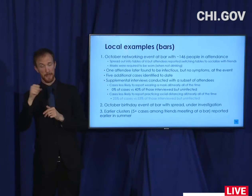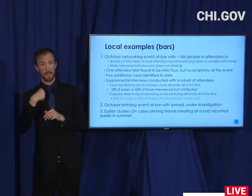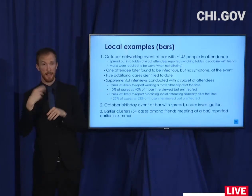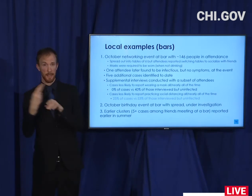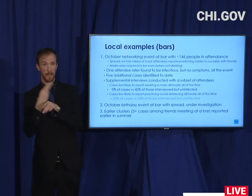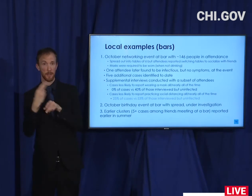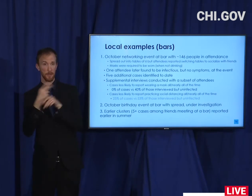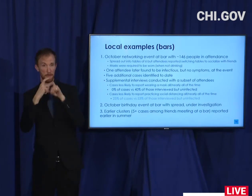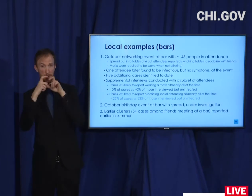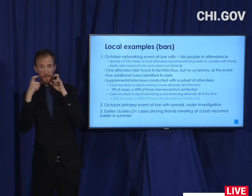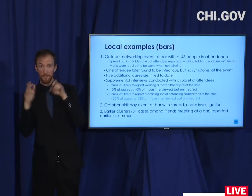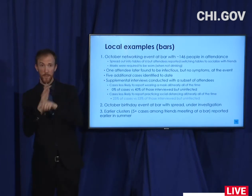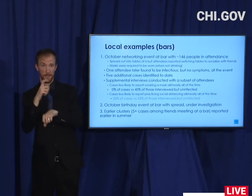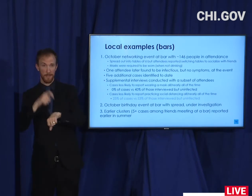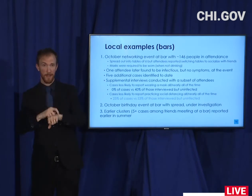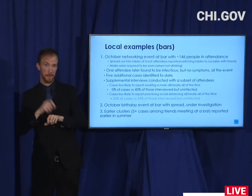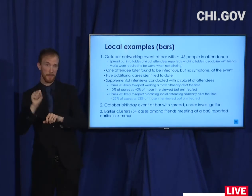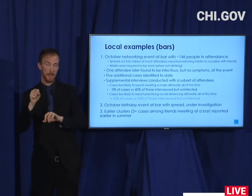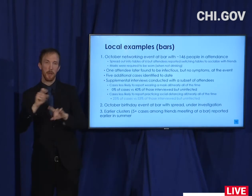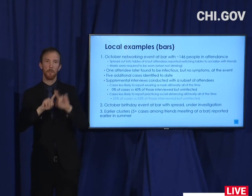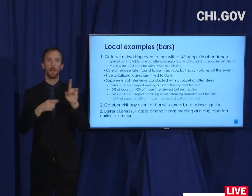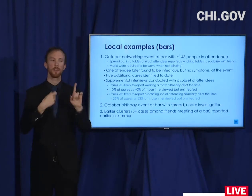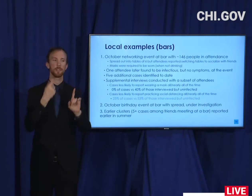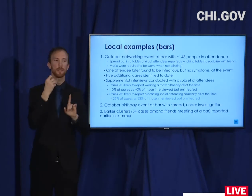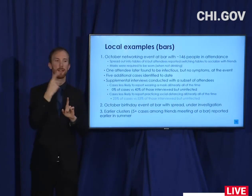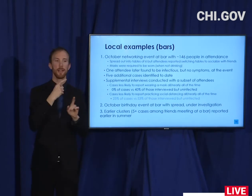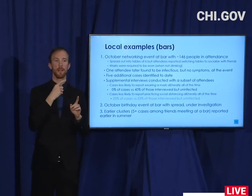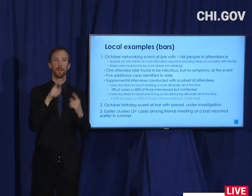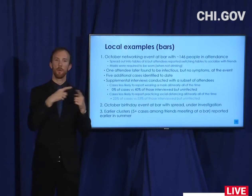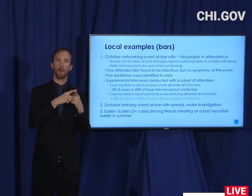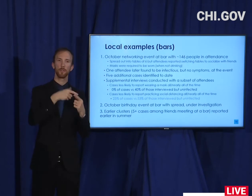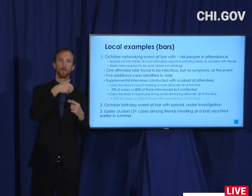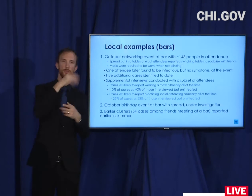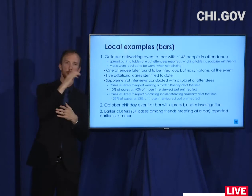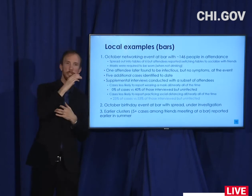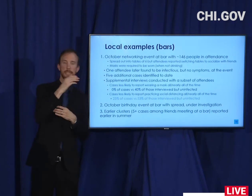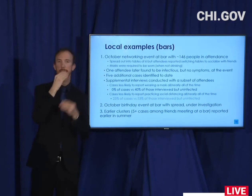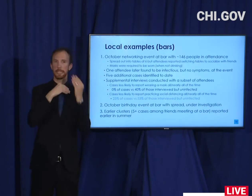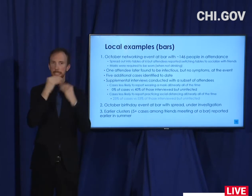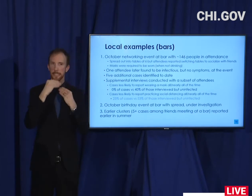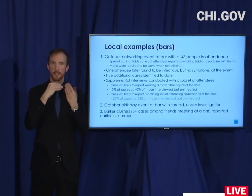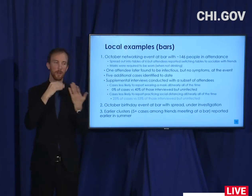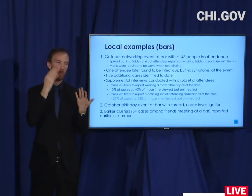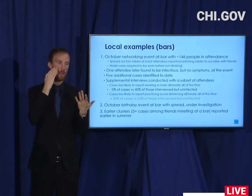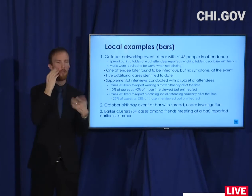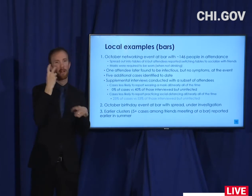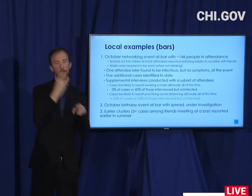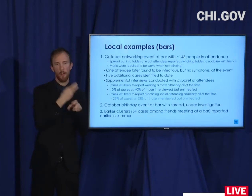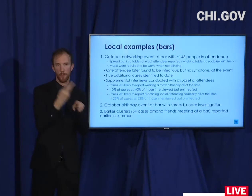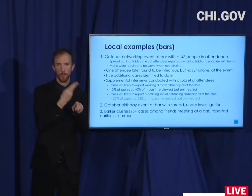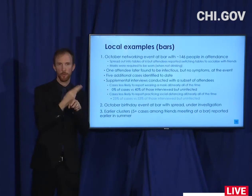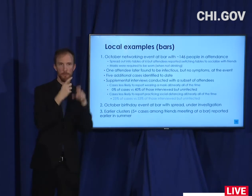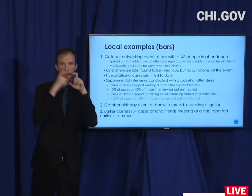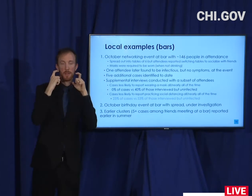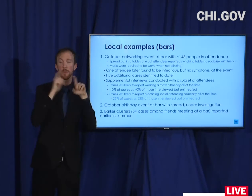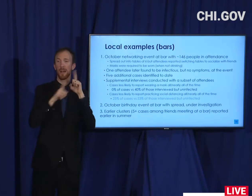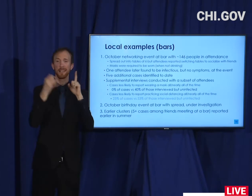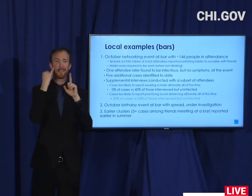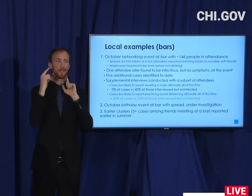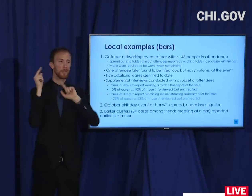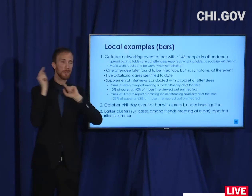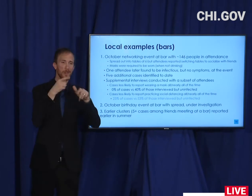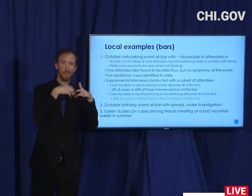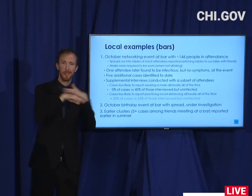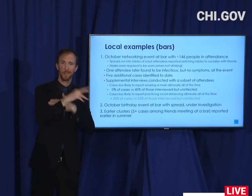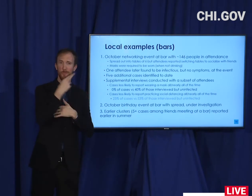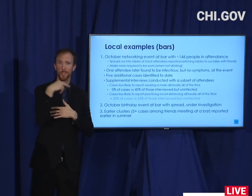drinking, it's hard when you're eating, I understand it. But we need folks, especially in those restaurant settings, to keep those masks on